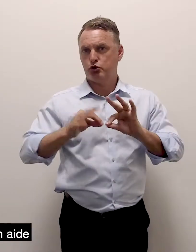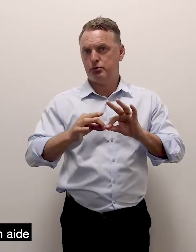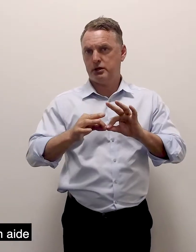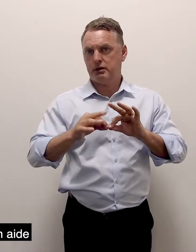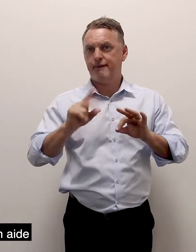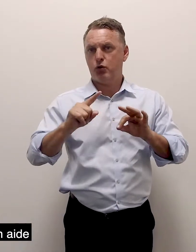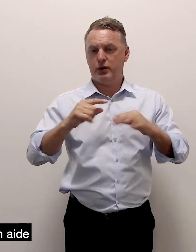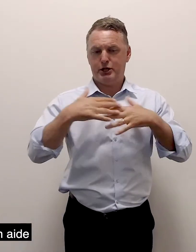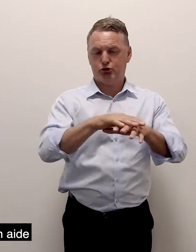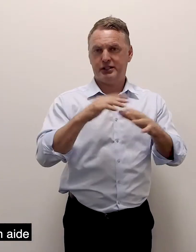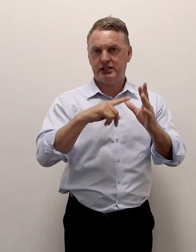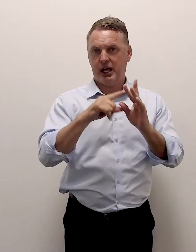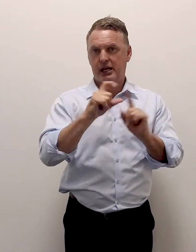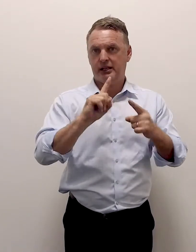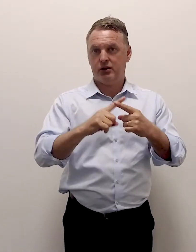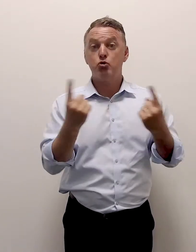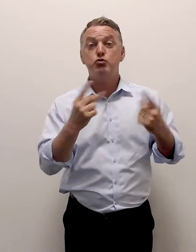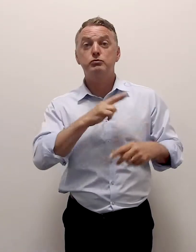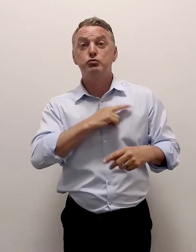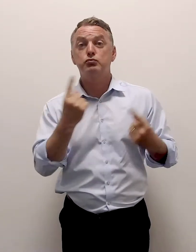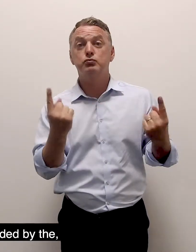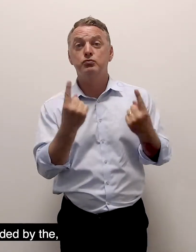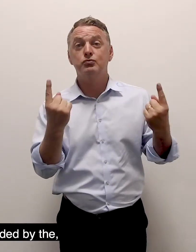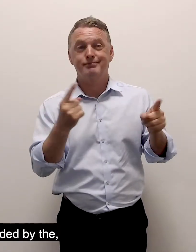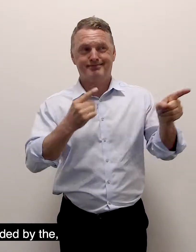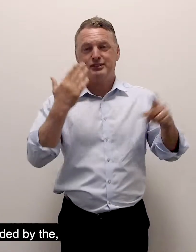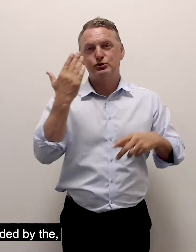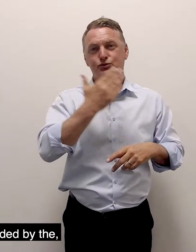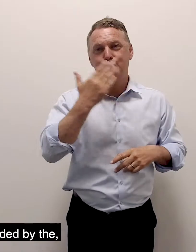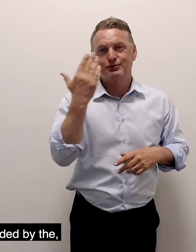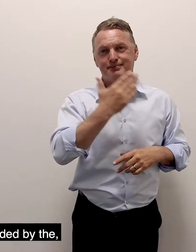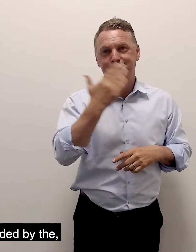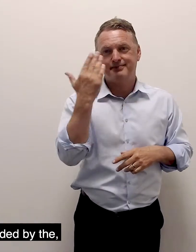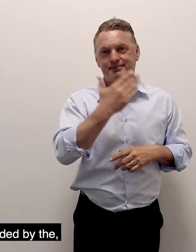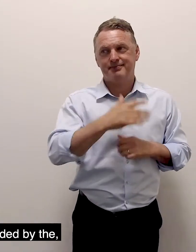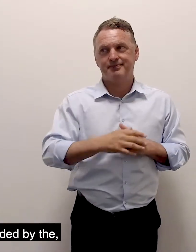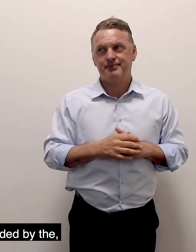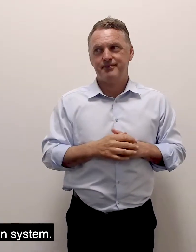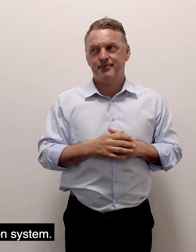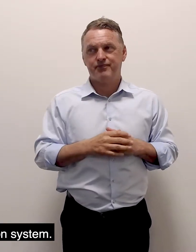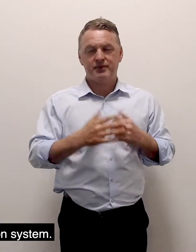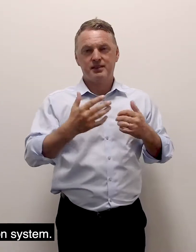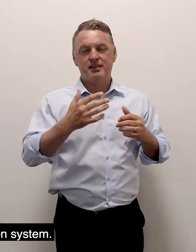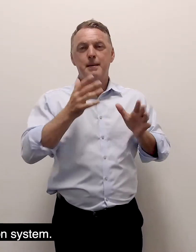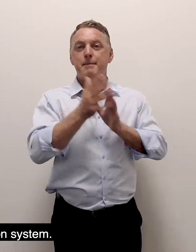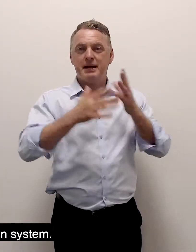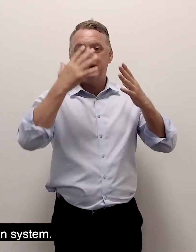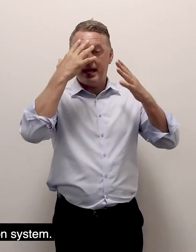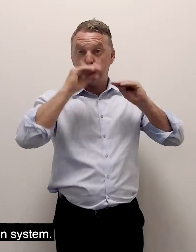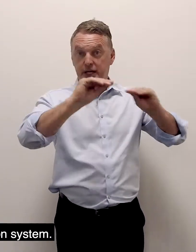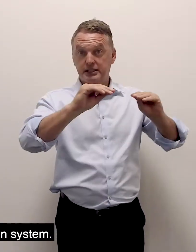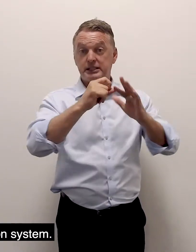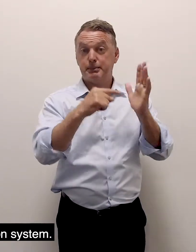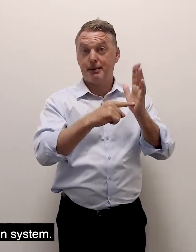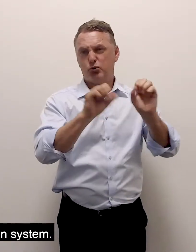So the integration aid would probably be provided by the funded